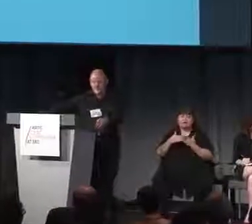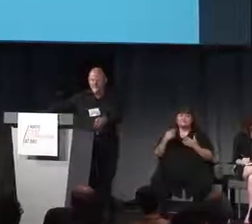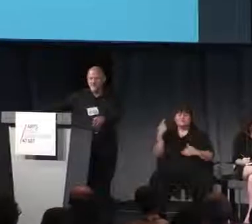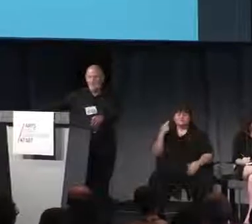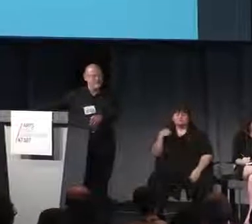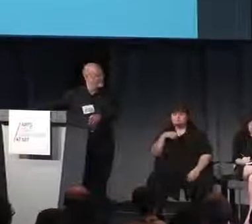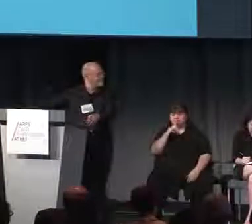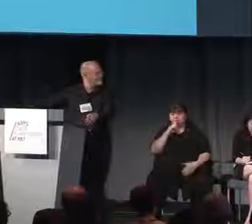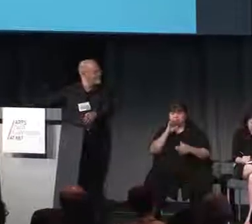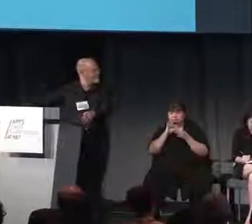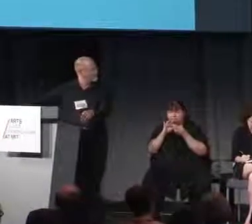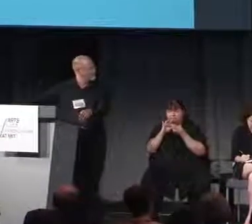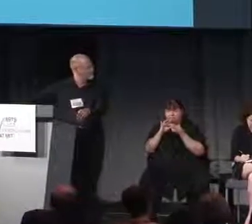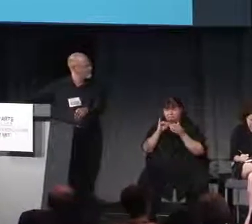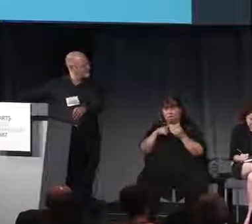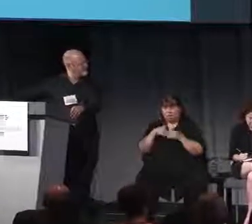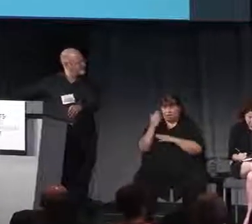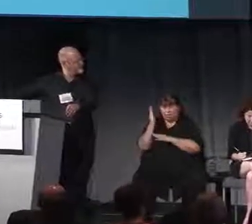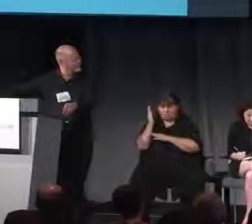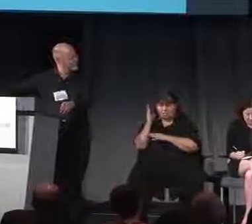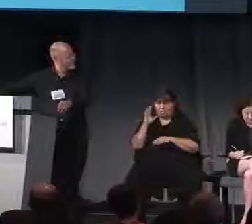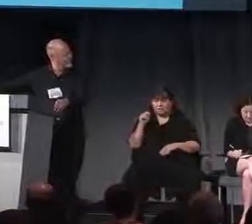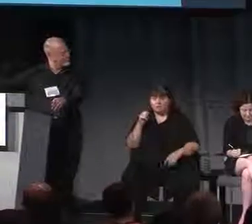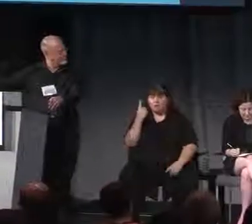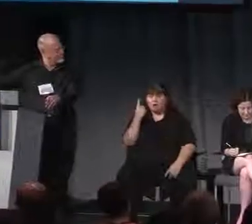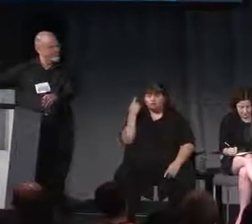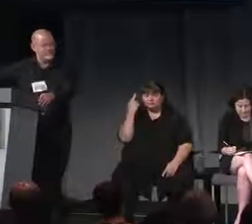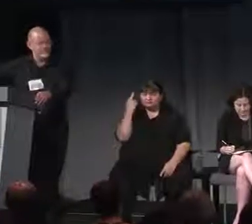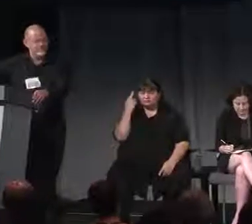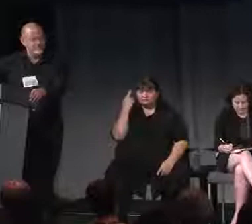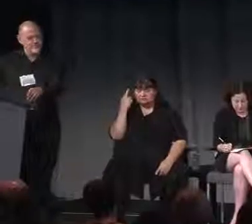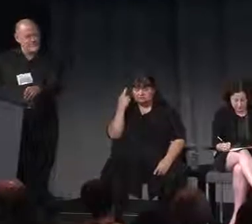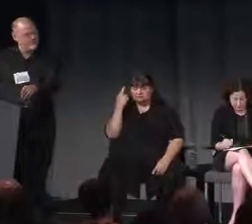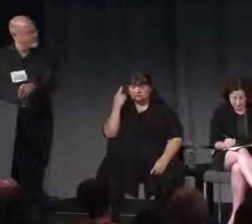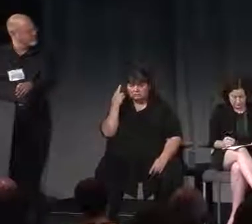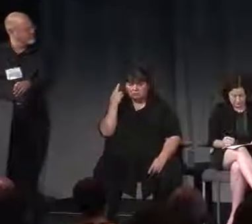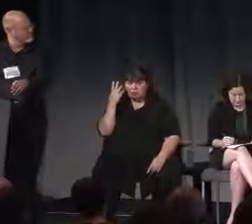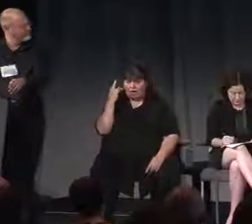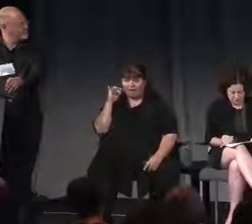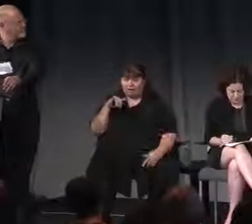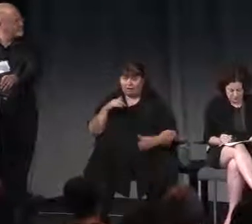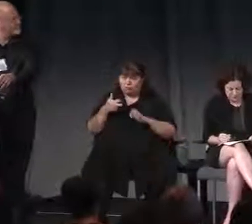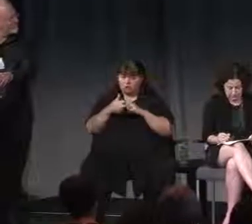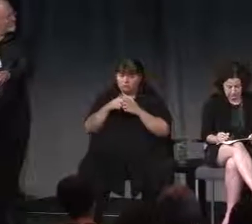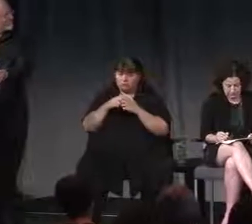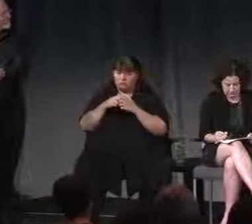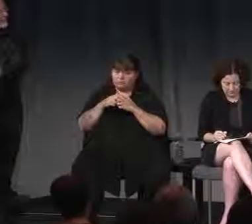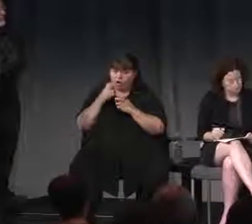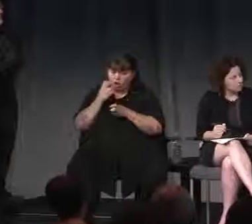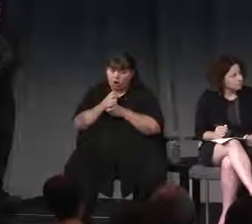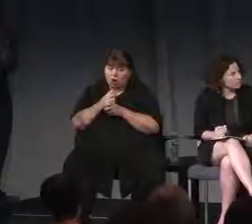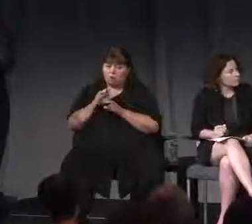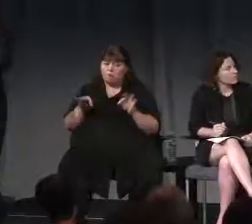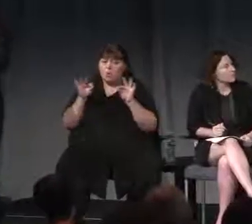I didn't mention this in my talk, but one of the reasons why the cocktail party problem is so interesting and important is that when